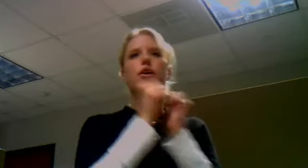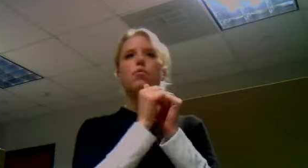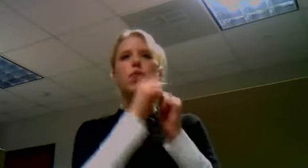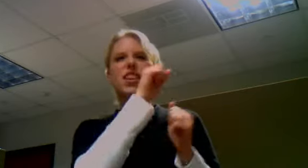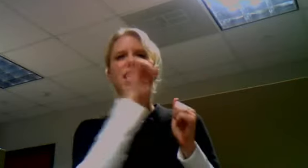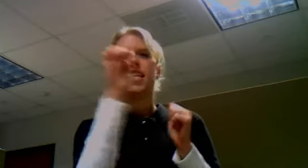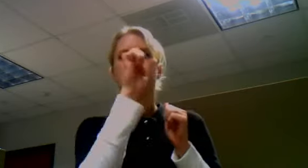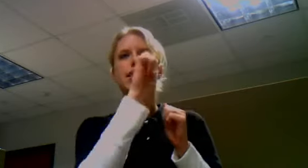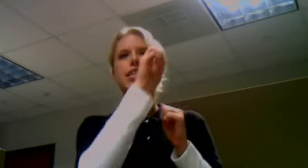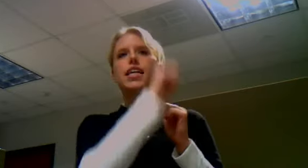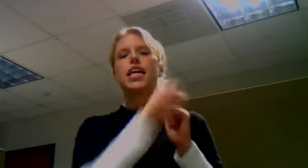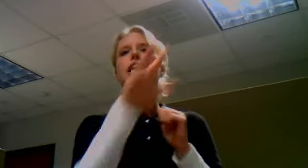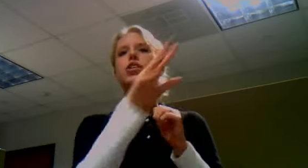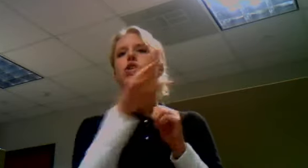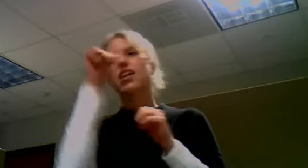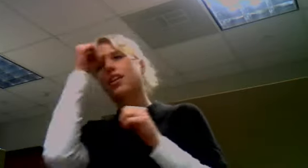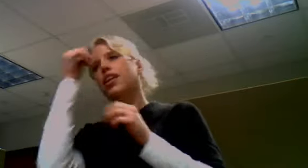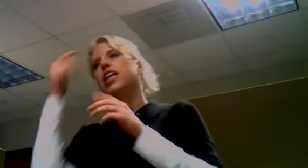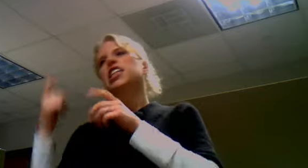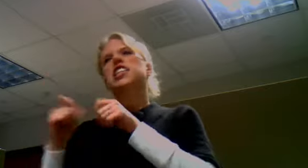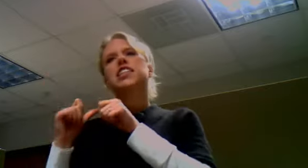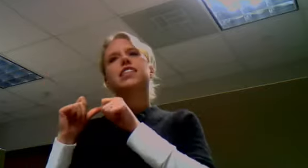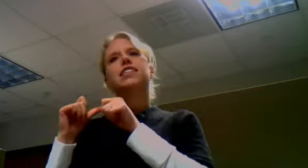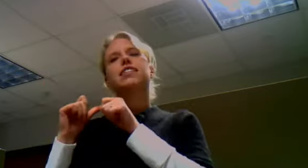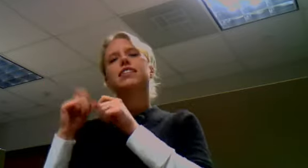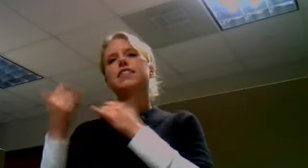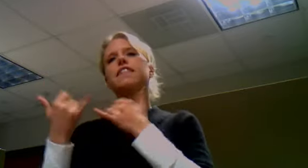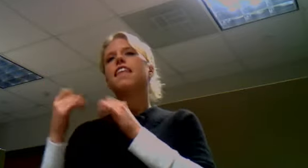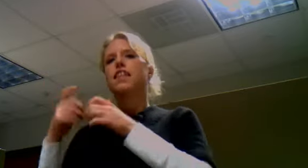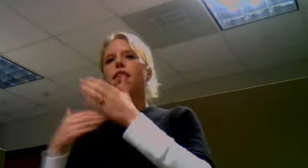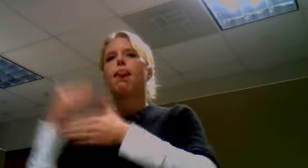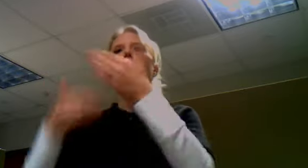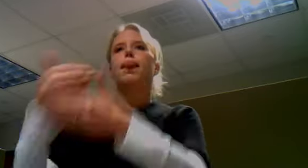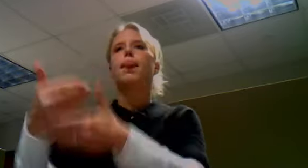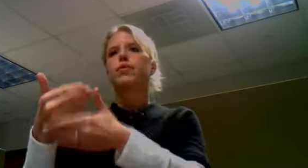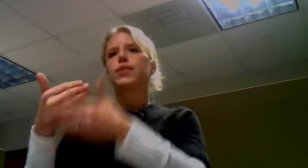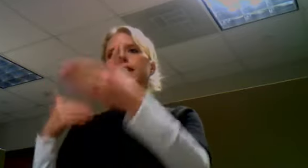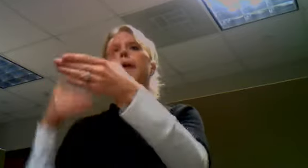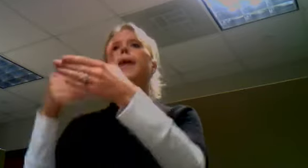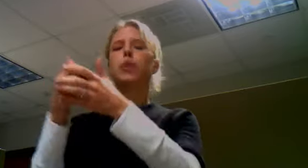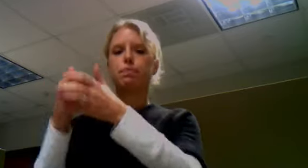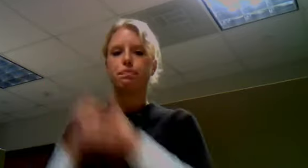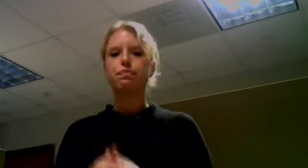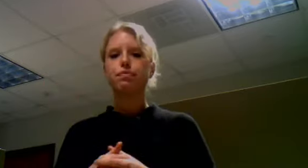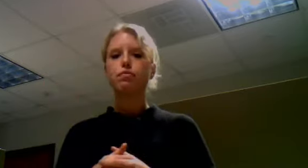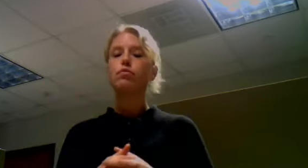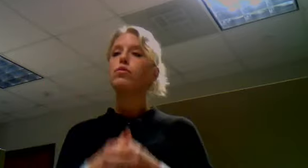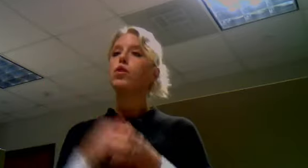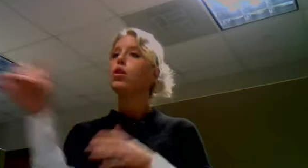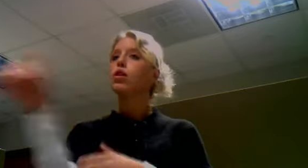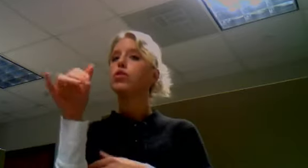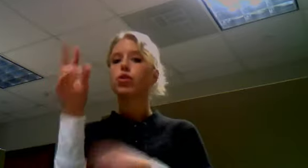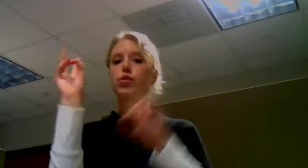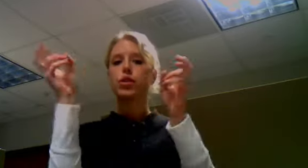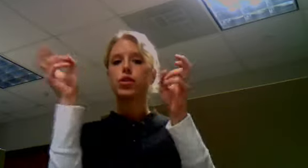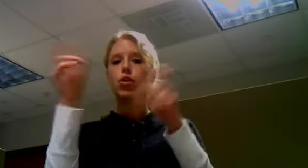still has a long way to go to catch up with China. Then the issue is, what about Chinese political system? You